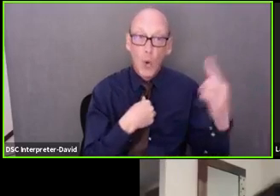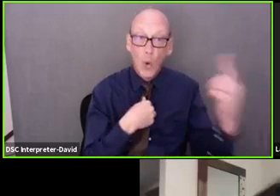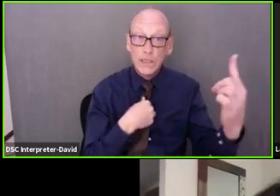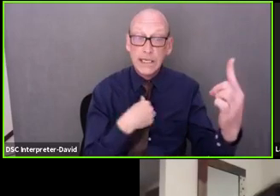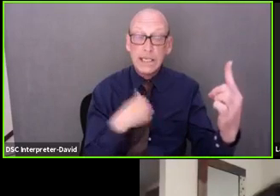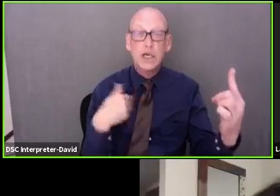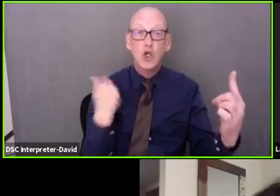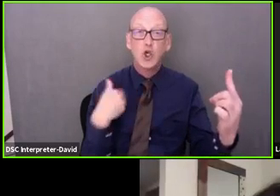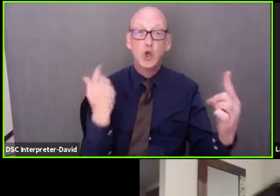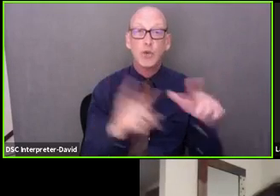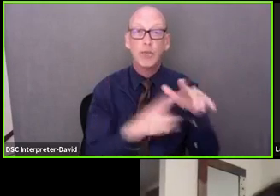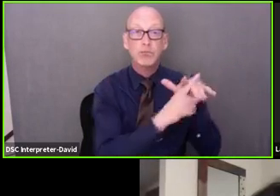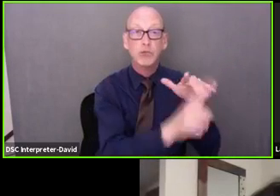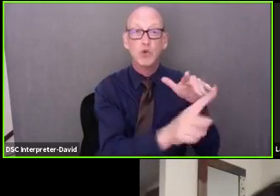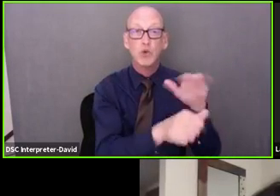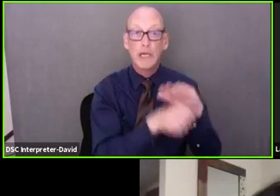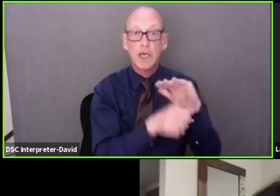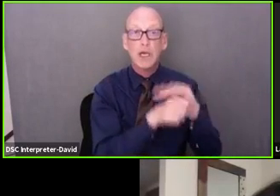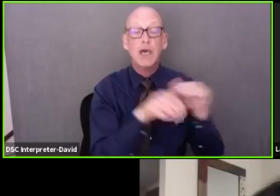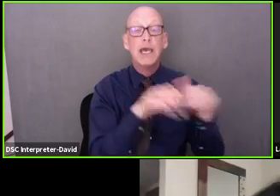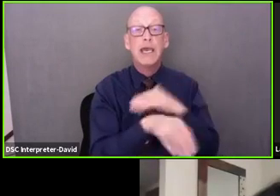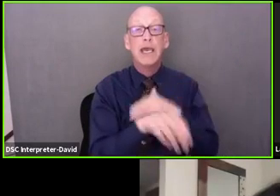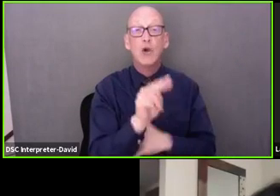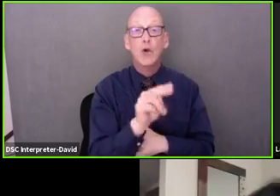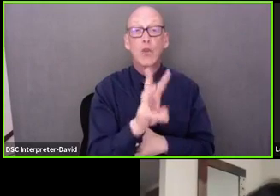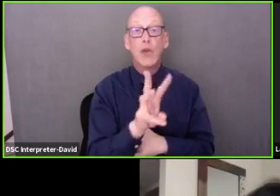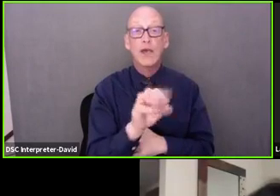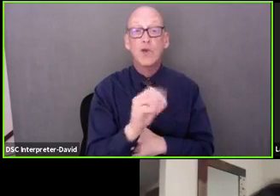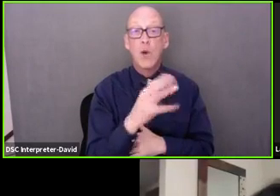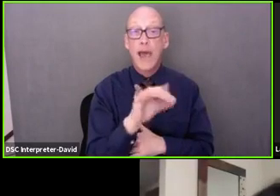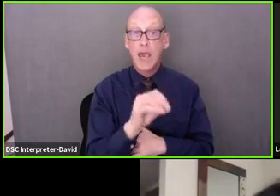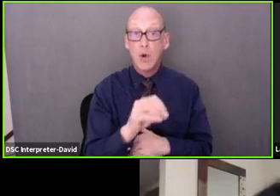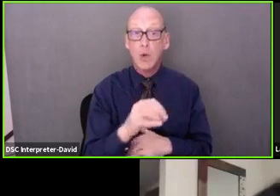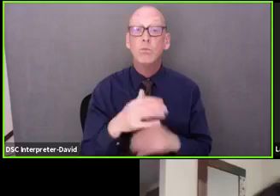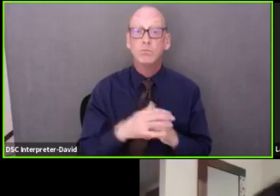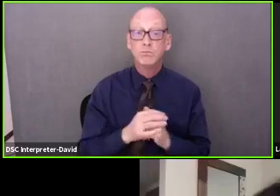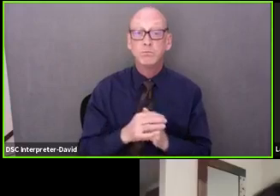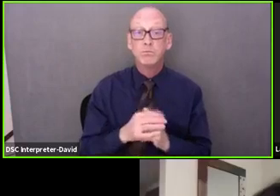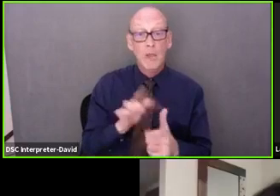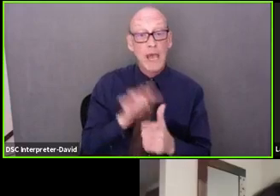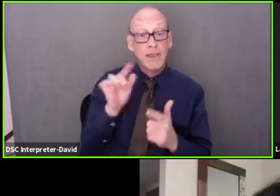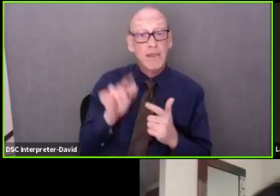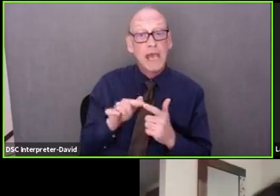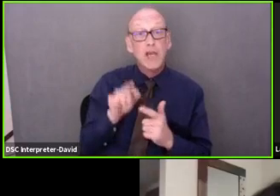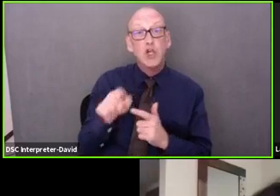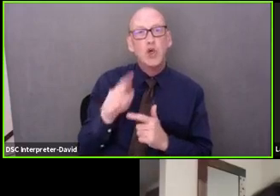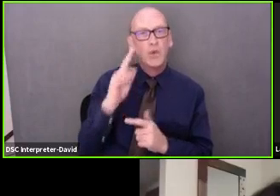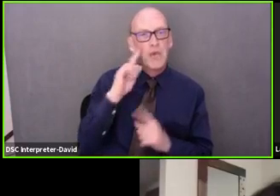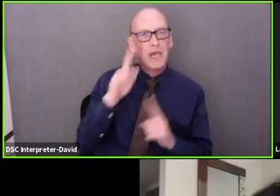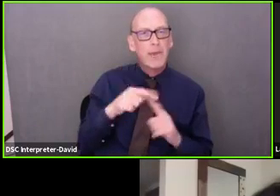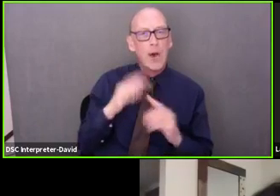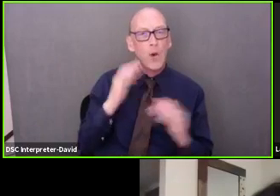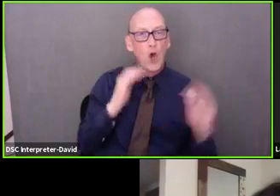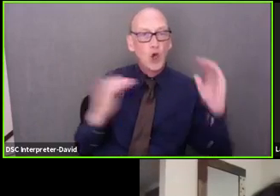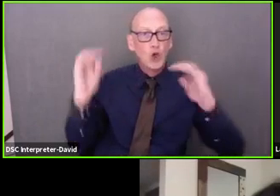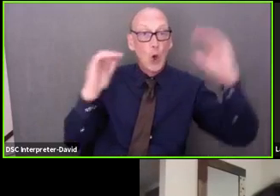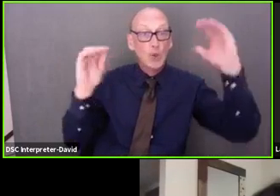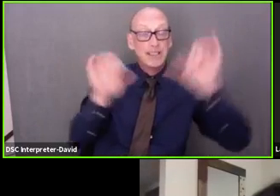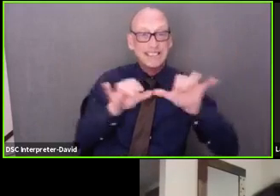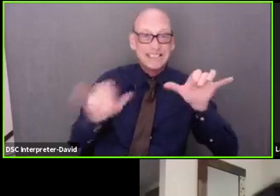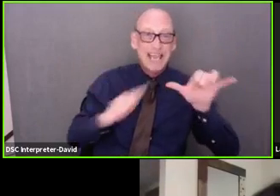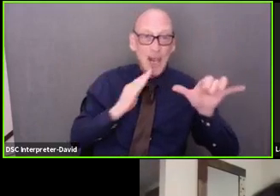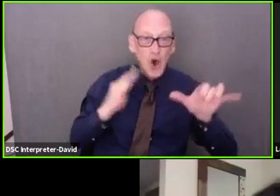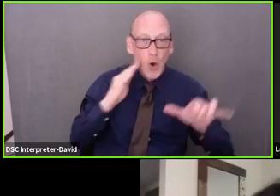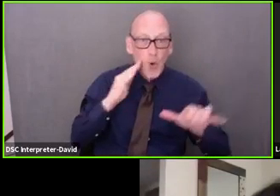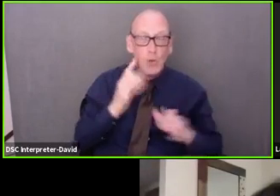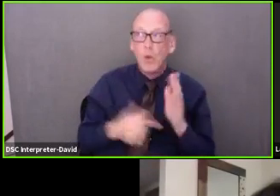youth runaway shelter in Northwest Ohio. And then you think about adults that are at home. What we